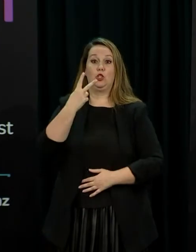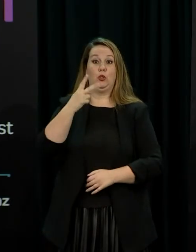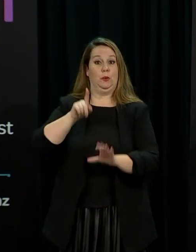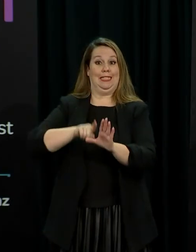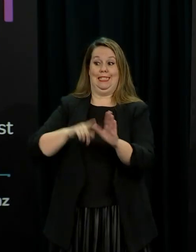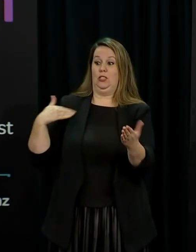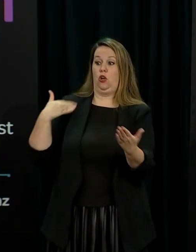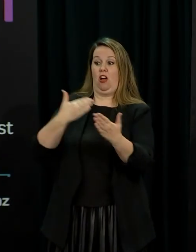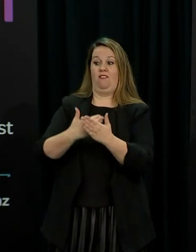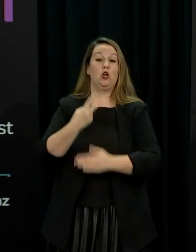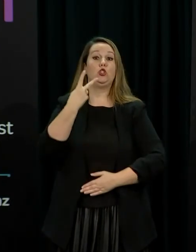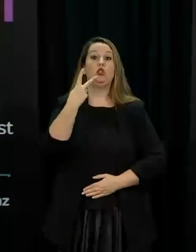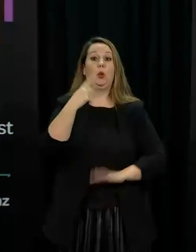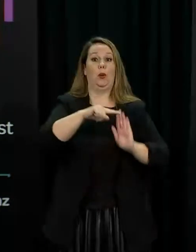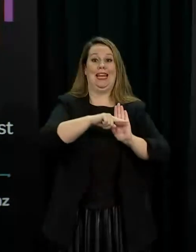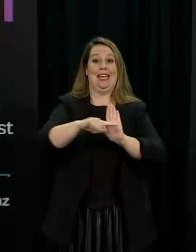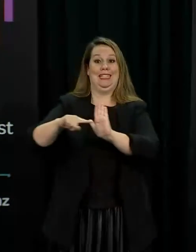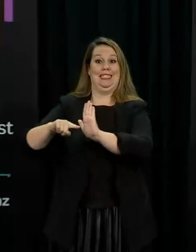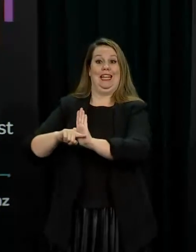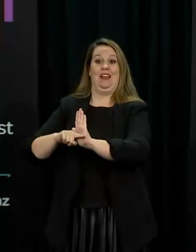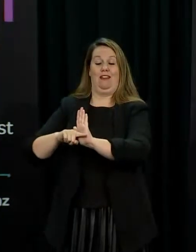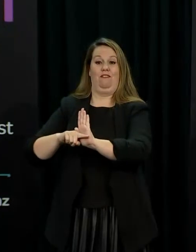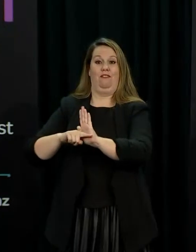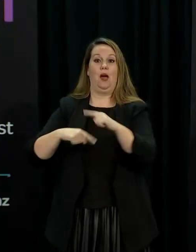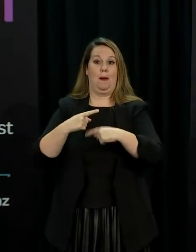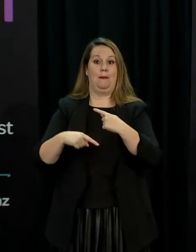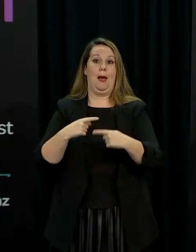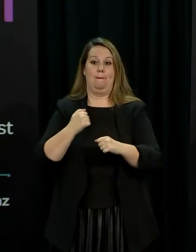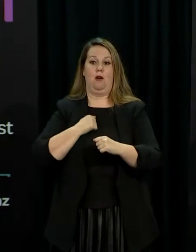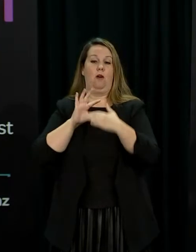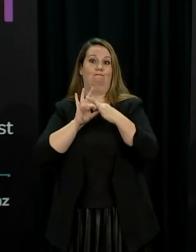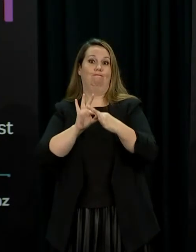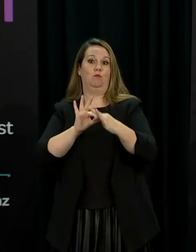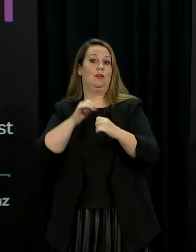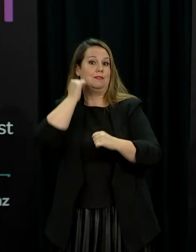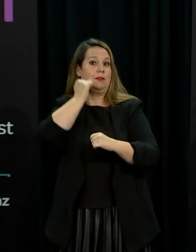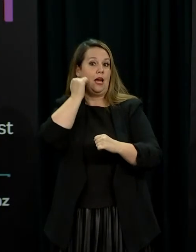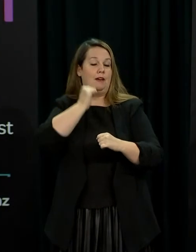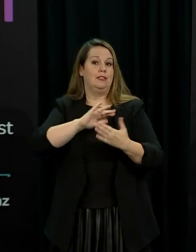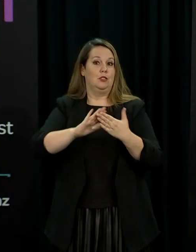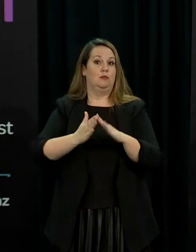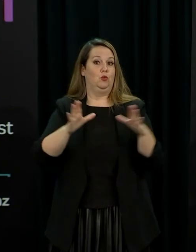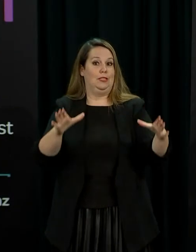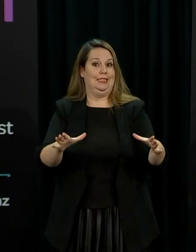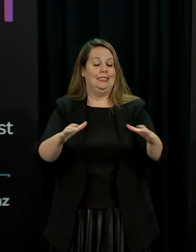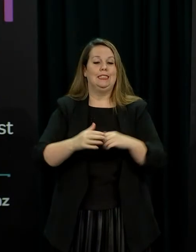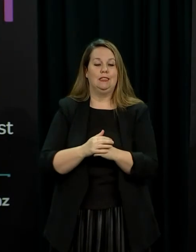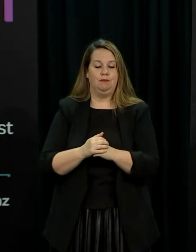negative pieces of feedback on that, and I was more than happy to say that